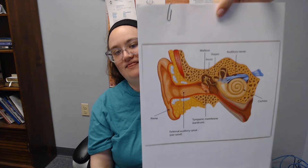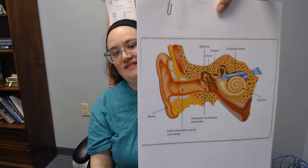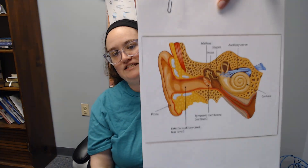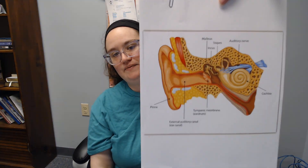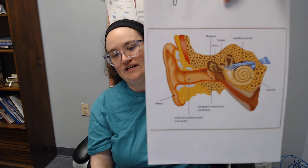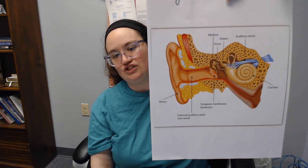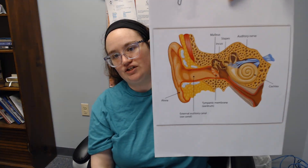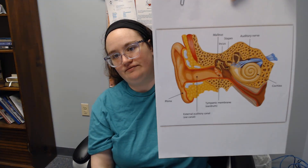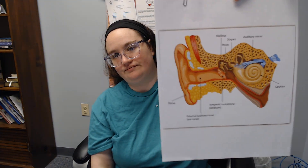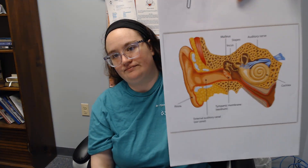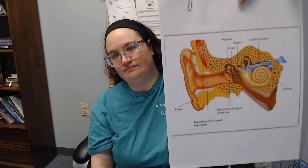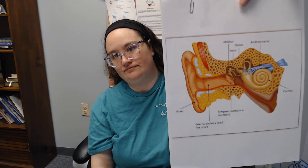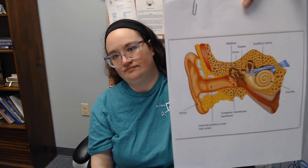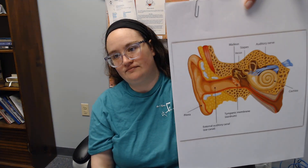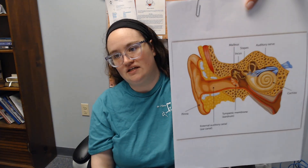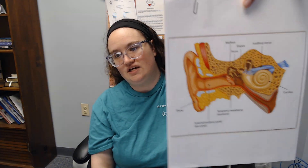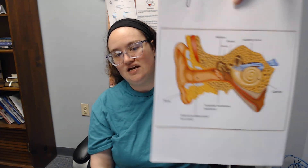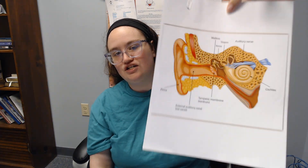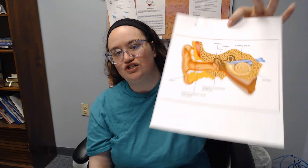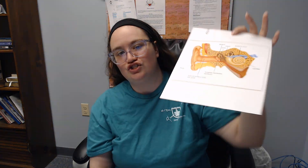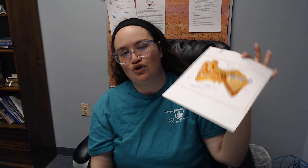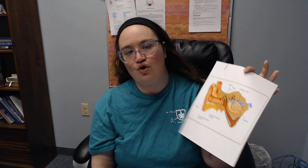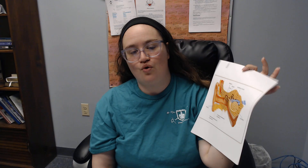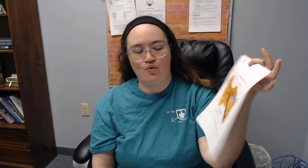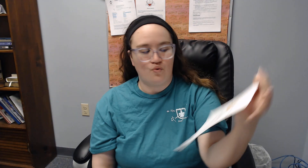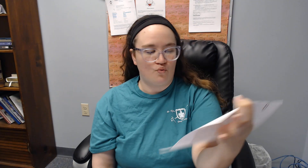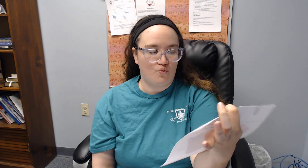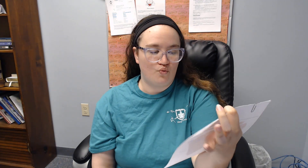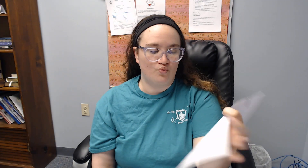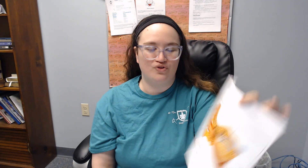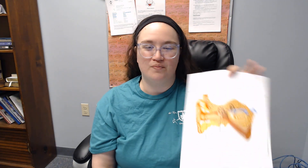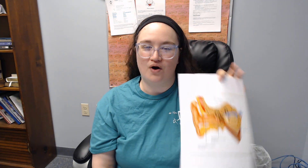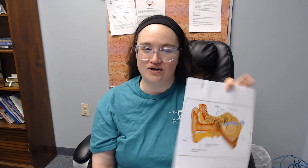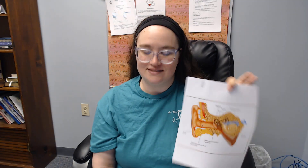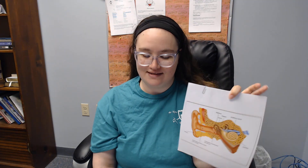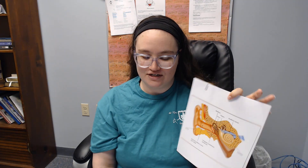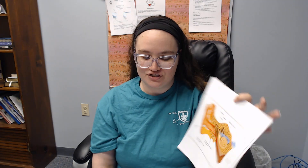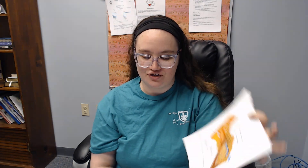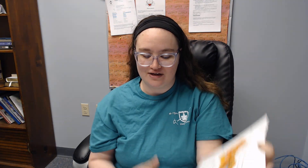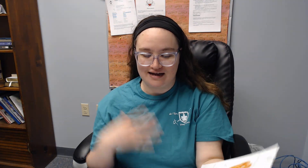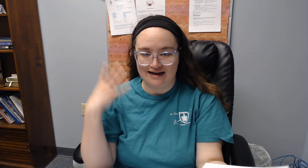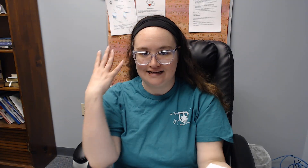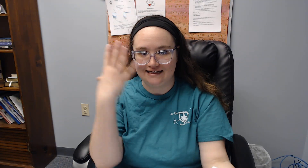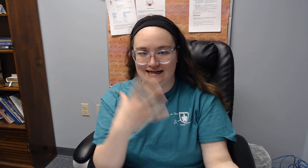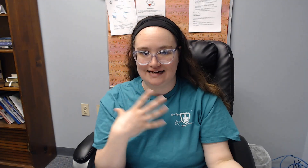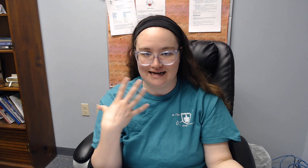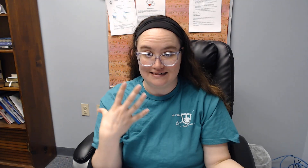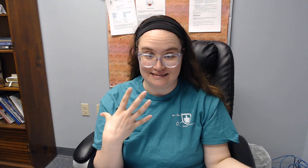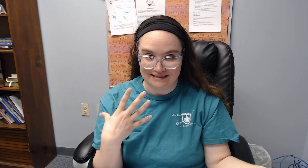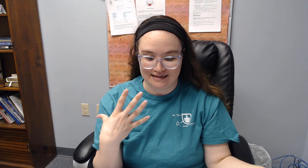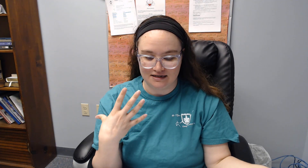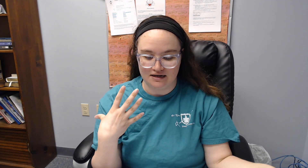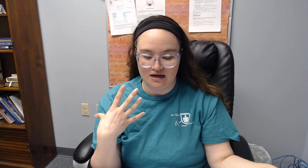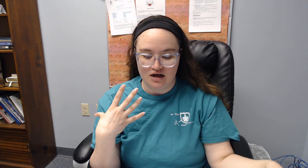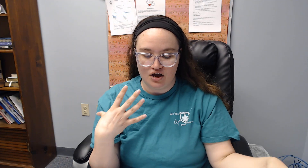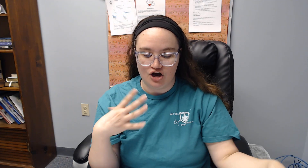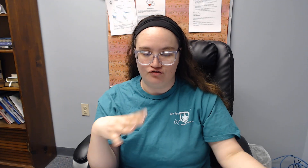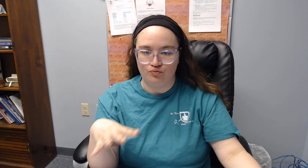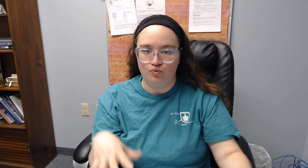this picture to show the parts of the ear so you could kind of get an idea of